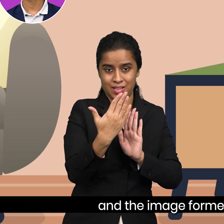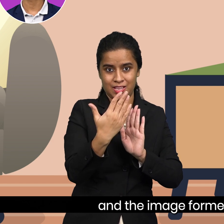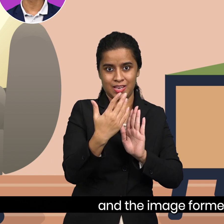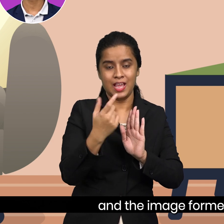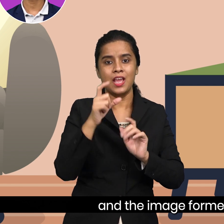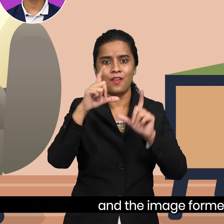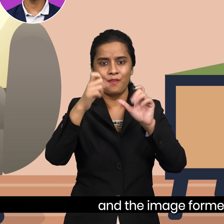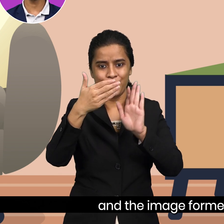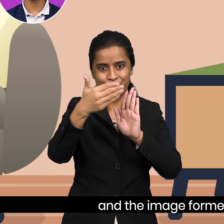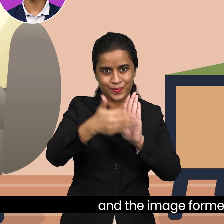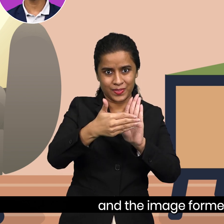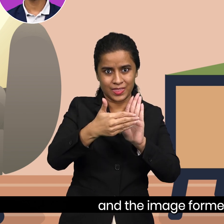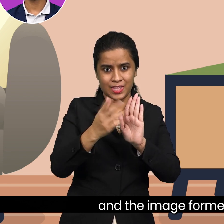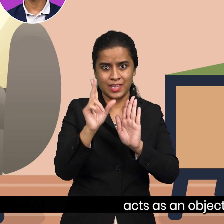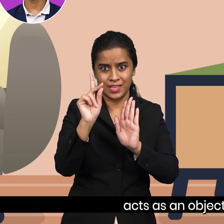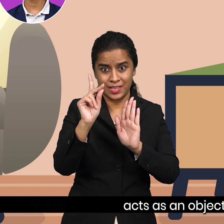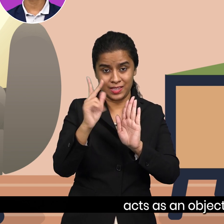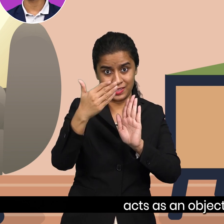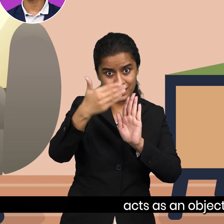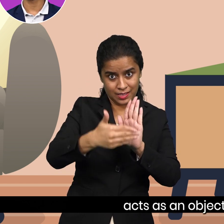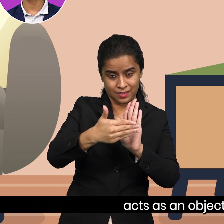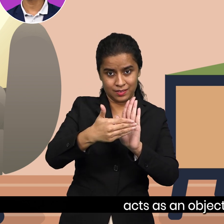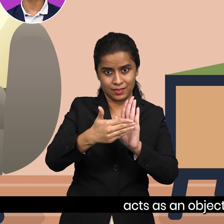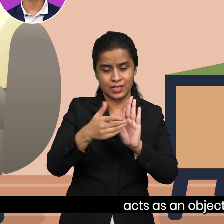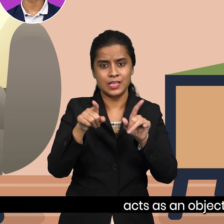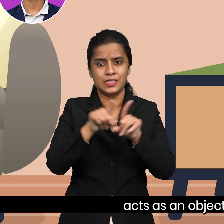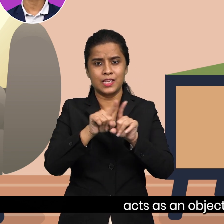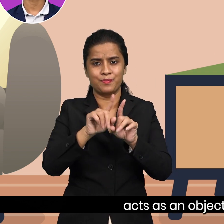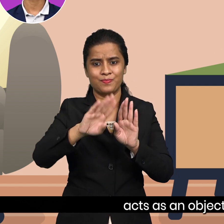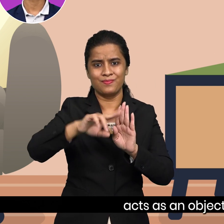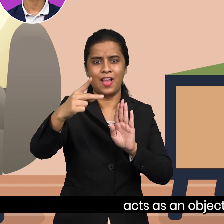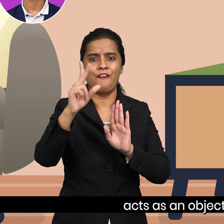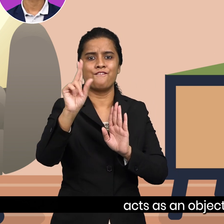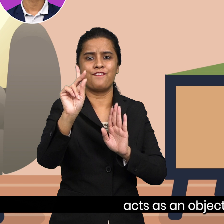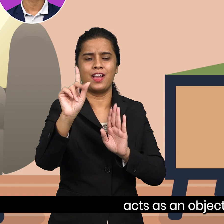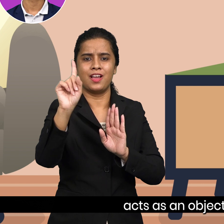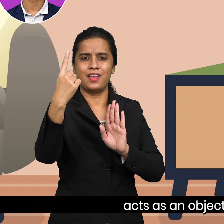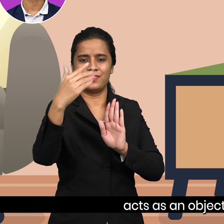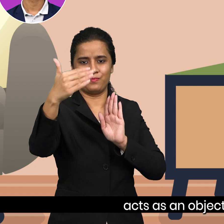image formed by the second mirror acts as an object for the first mirror.